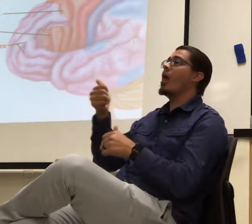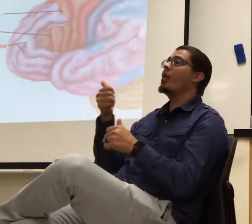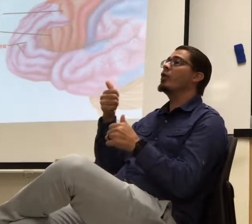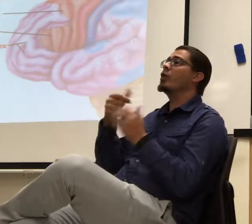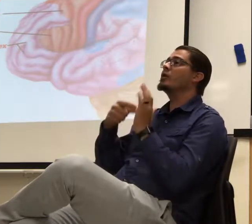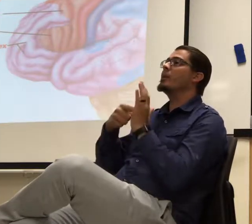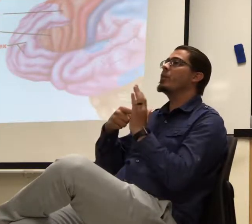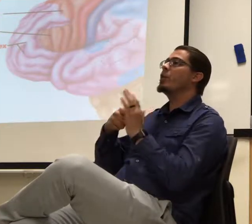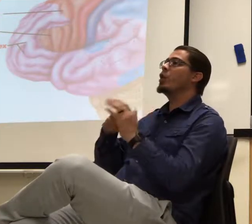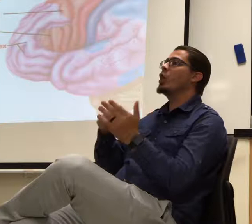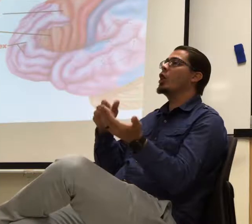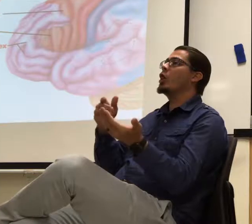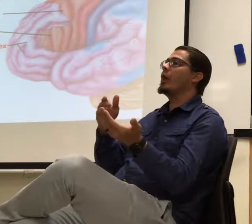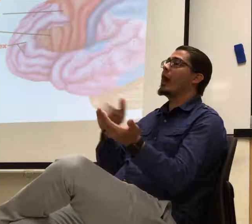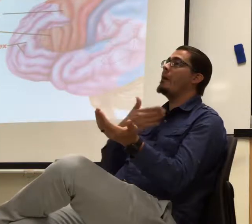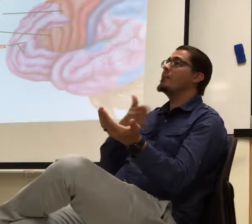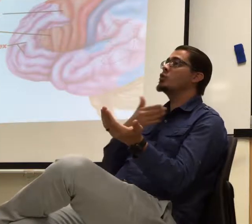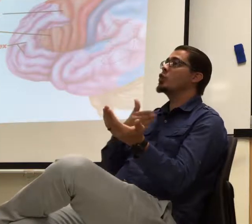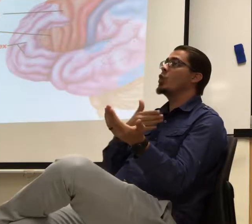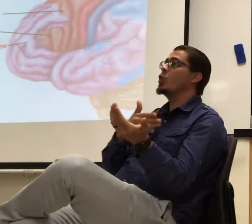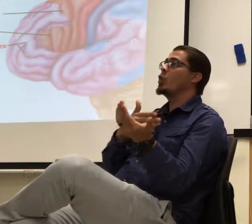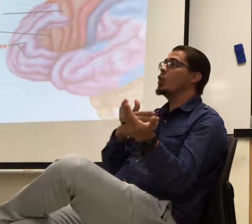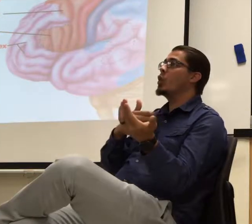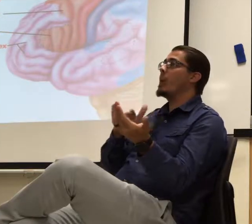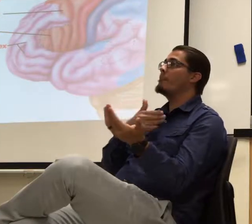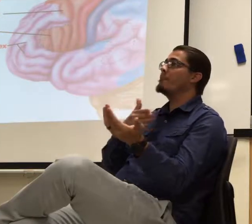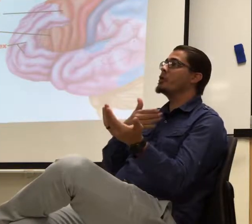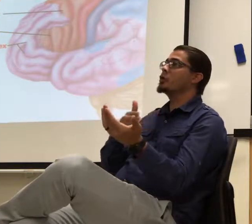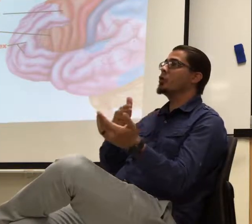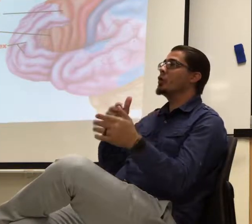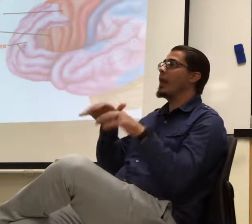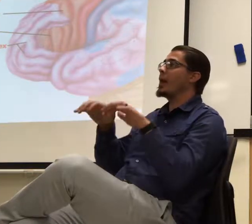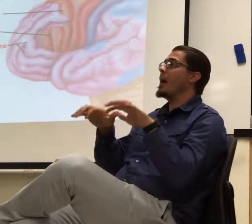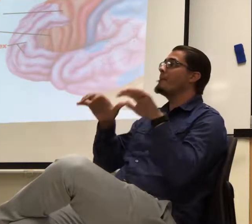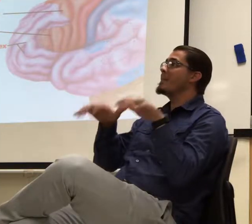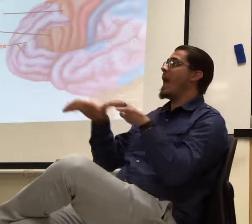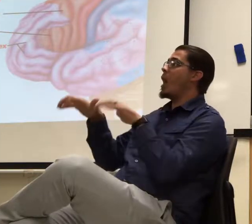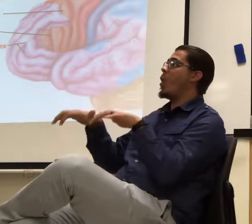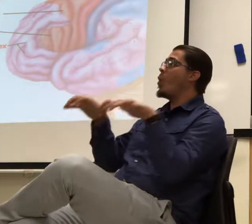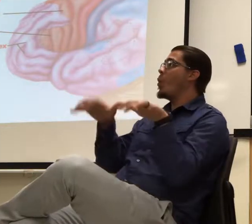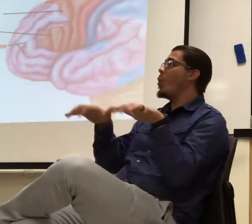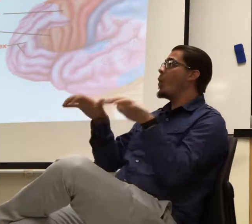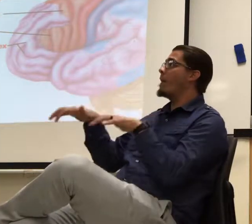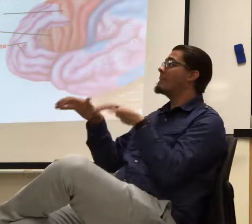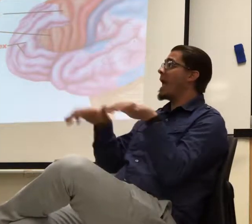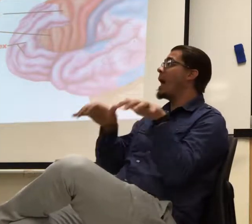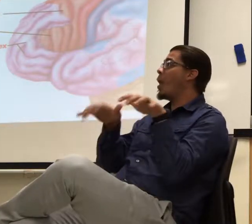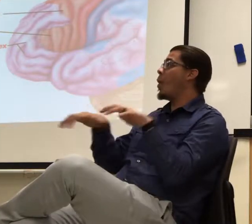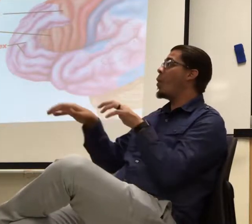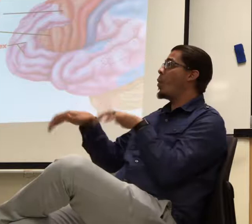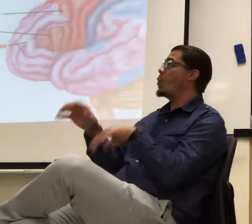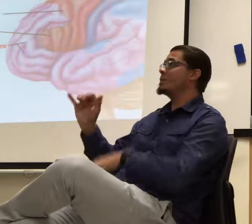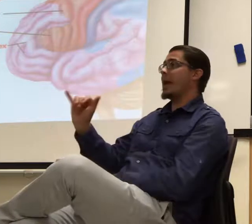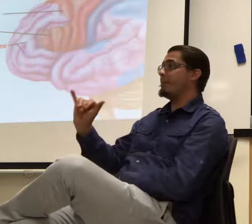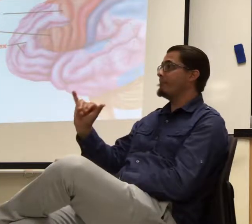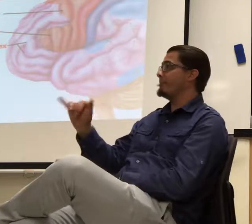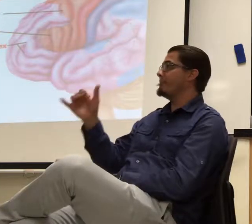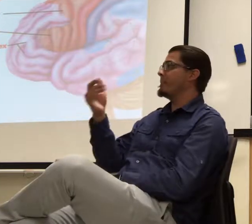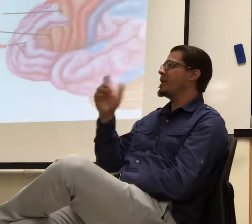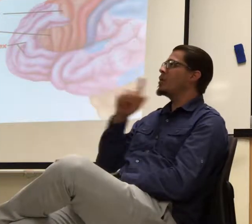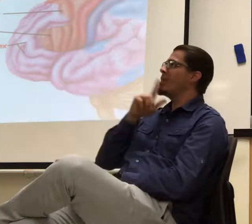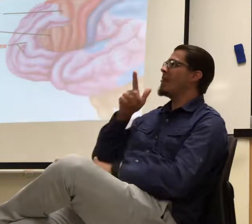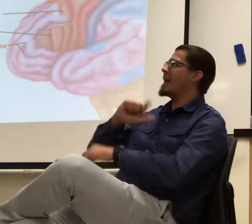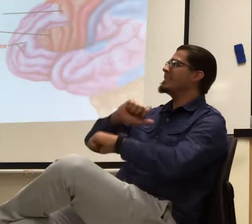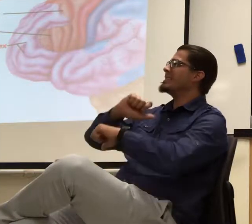is playing a musical instrument, you know, maybe a piano, okay? So those kinds of things. It kind of